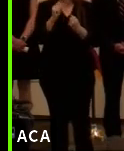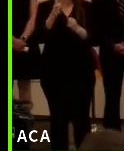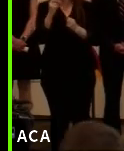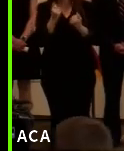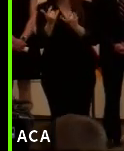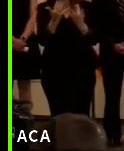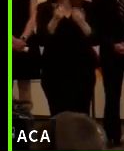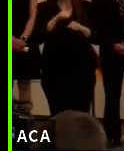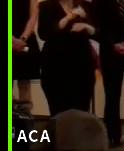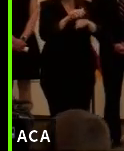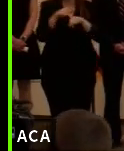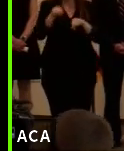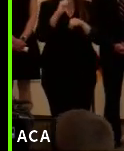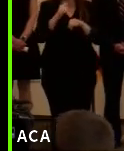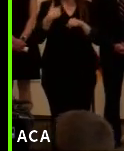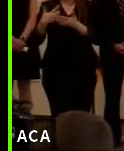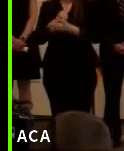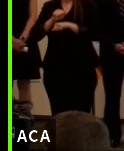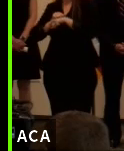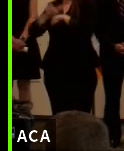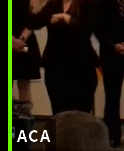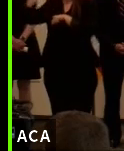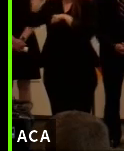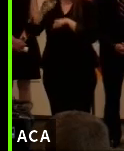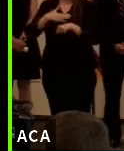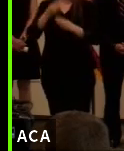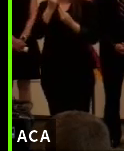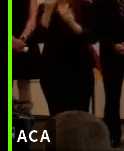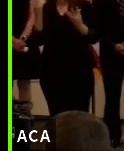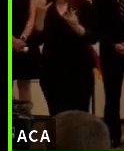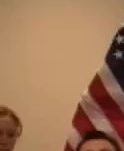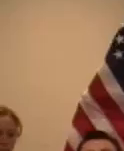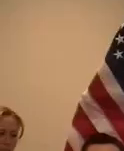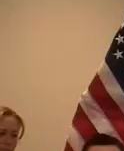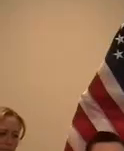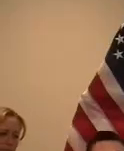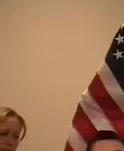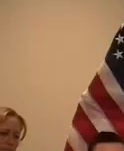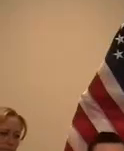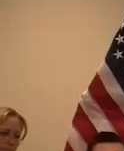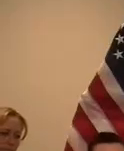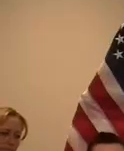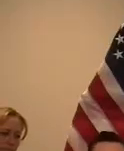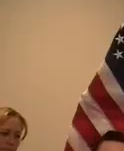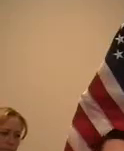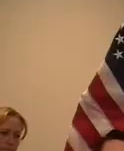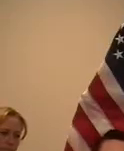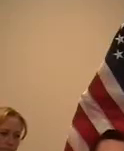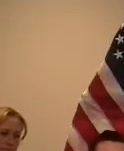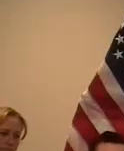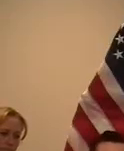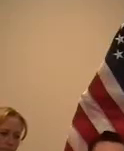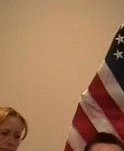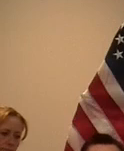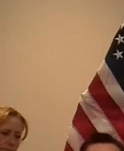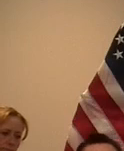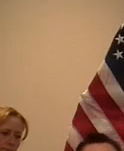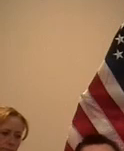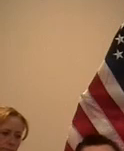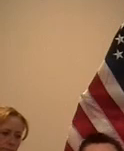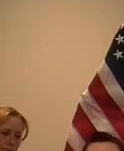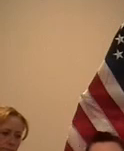I'm happy to say that we were able to get 3 sites to deliver water on the nation at Chinle,